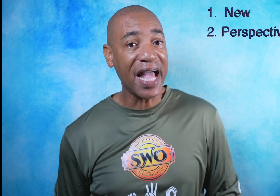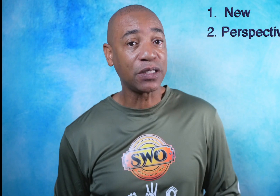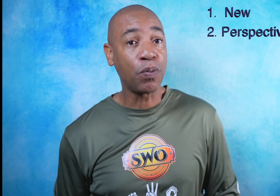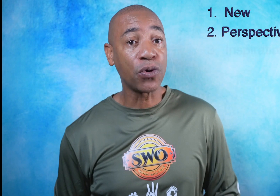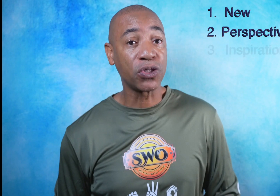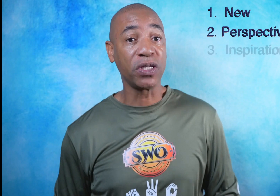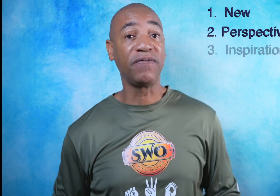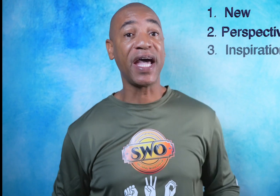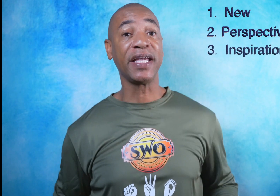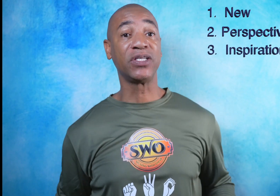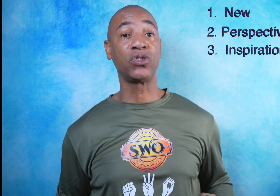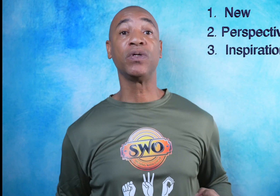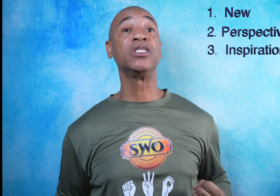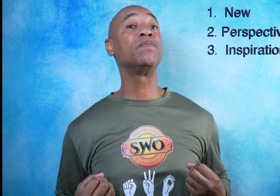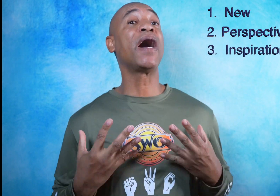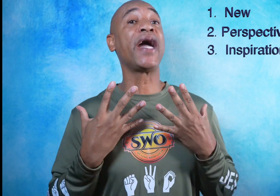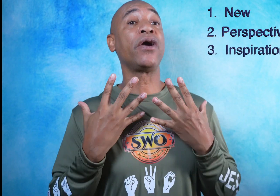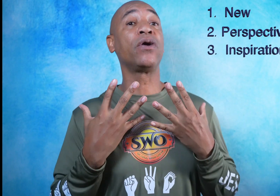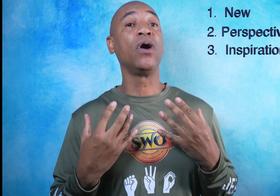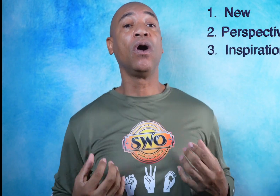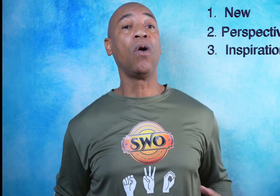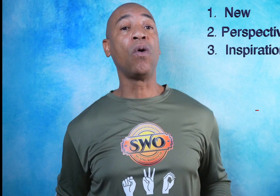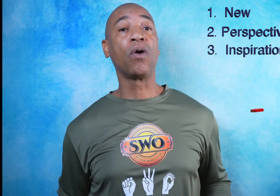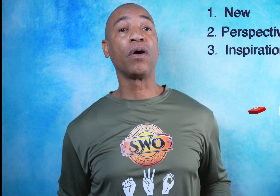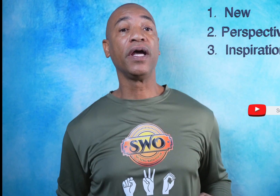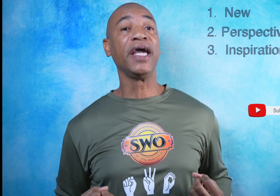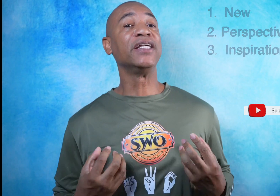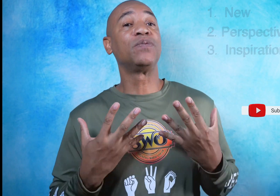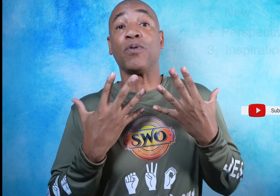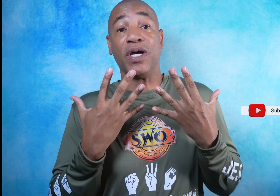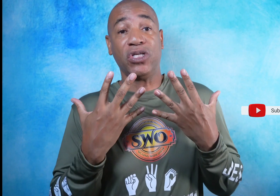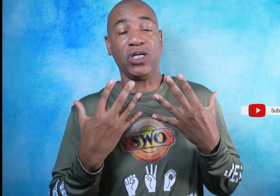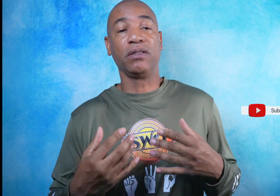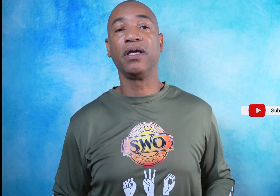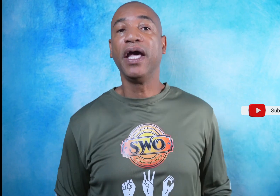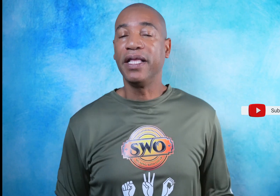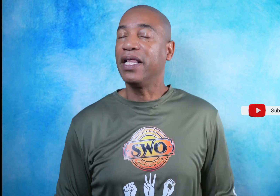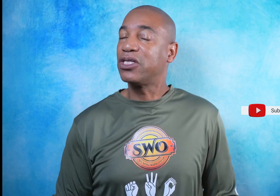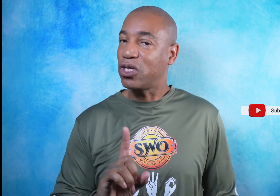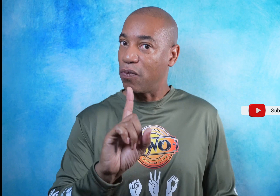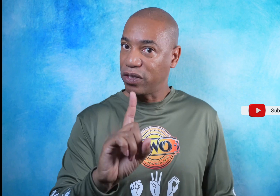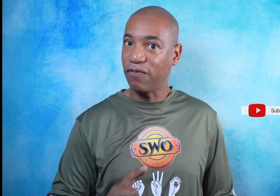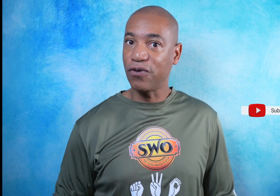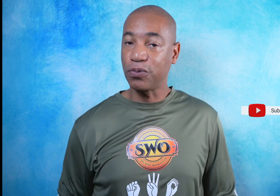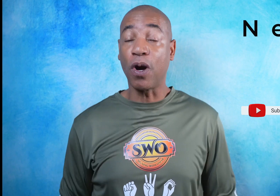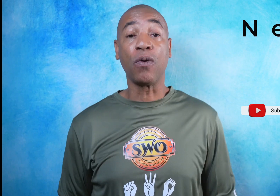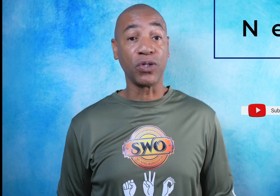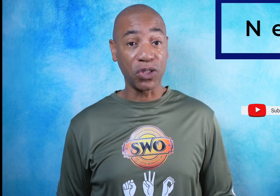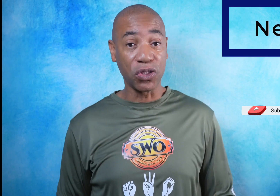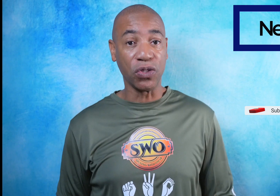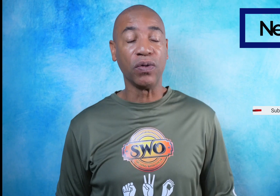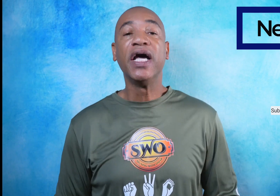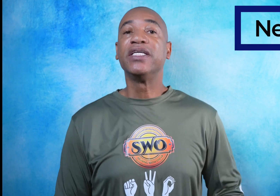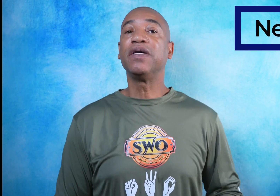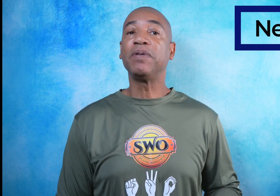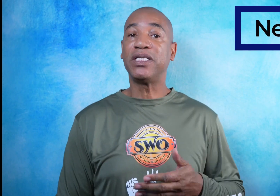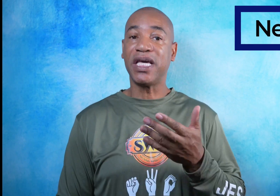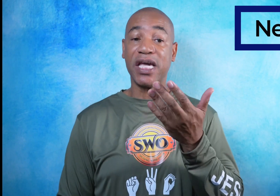last portion of that is to inspire or inspiration. Now let's start with the first part, which is new. Simply take